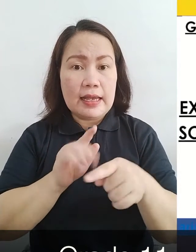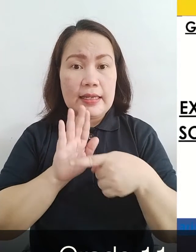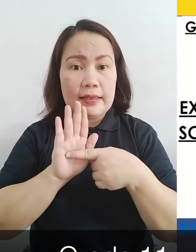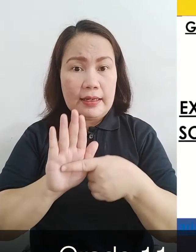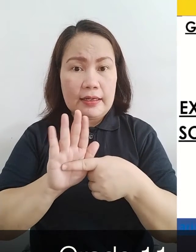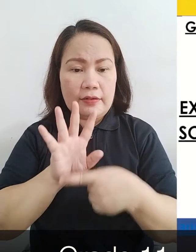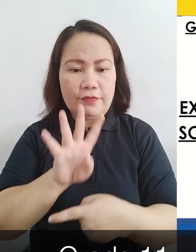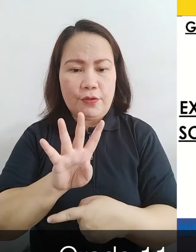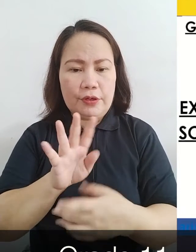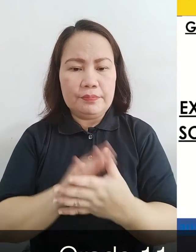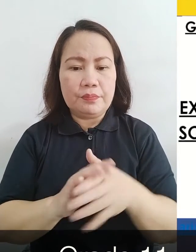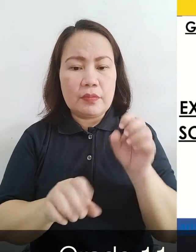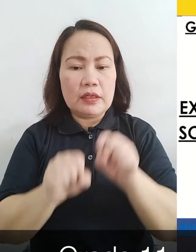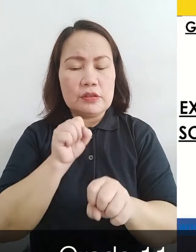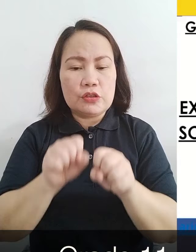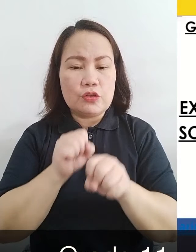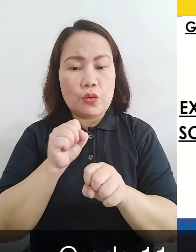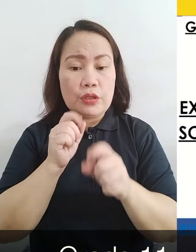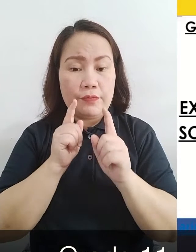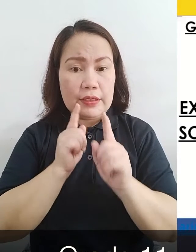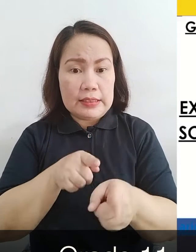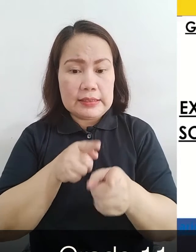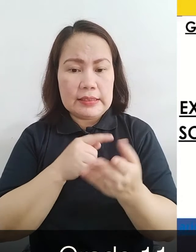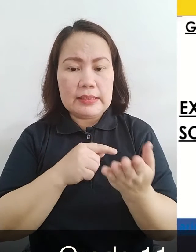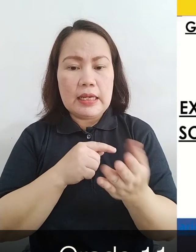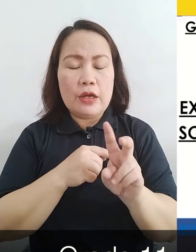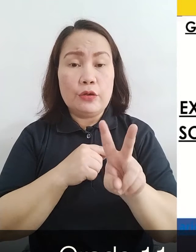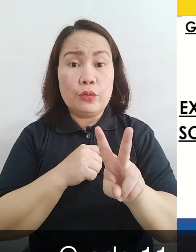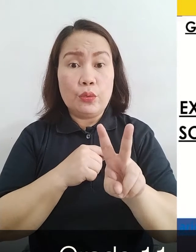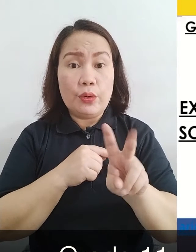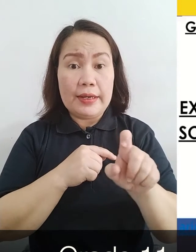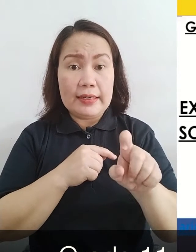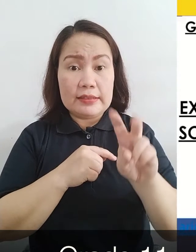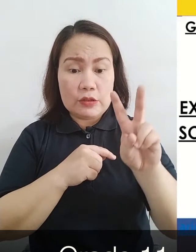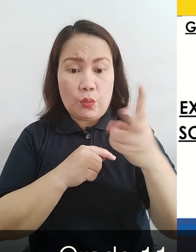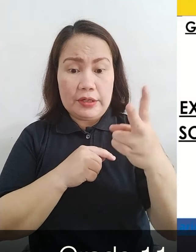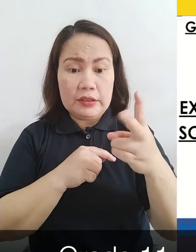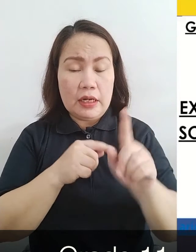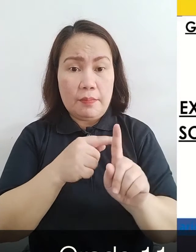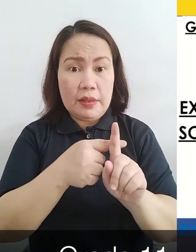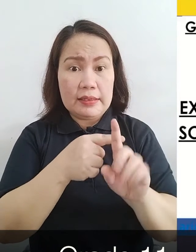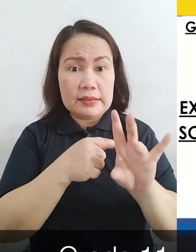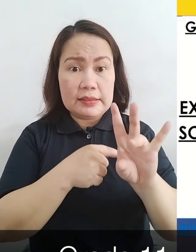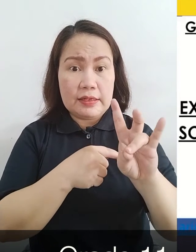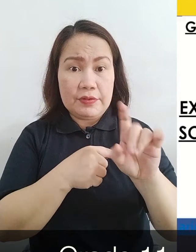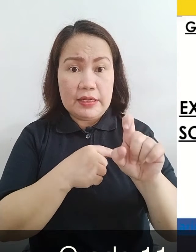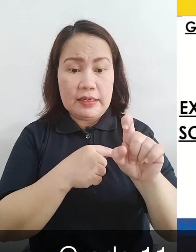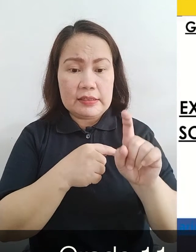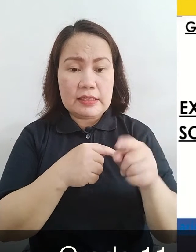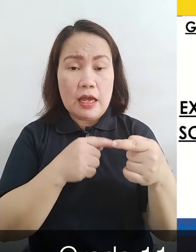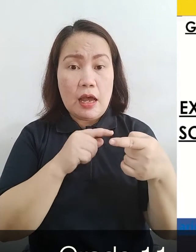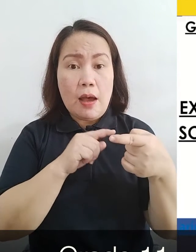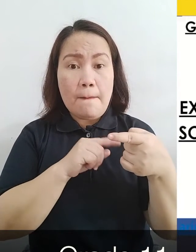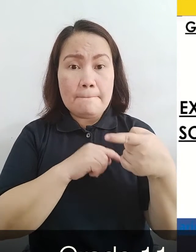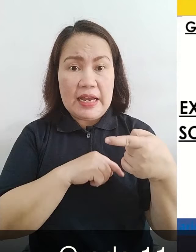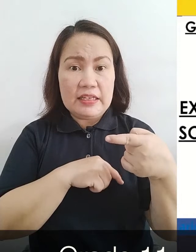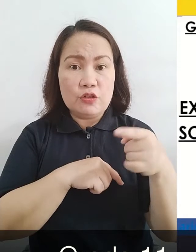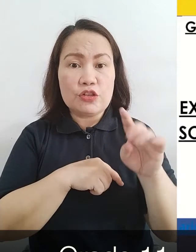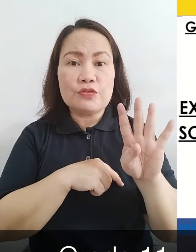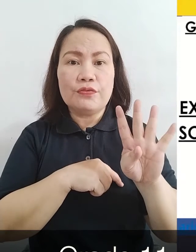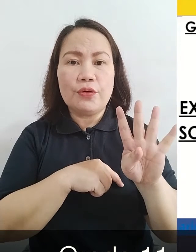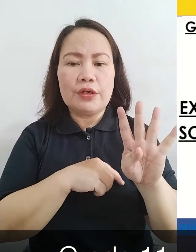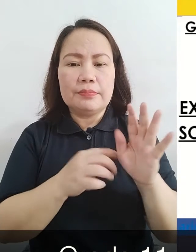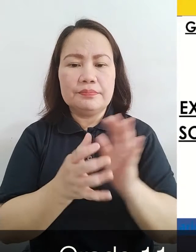is negative 4. So therefore, the final answer is 2x squared plus